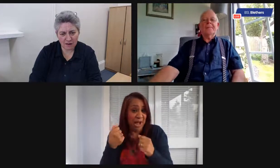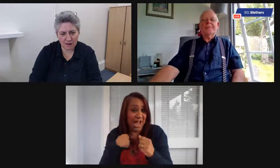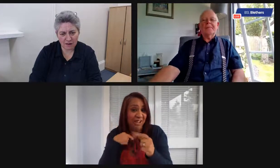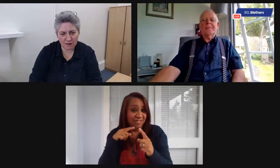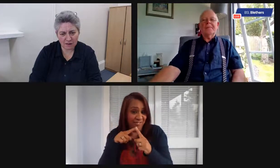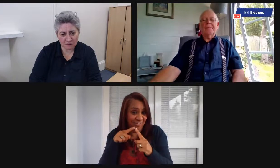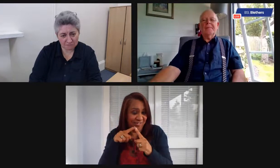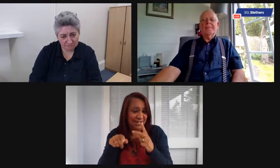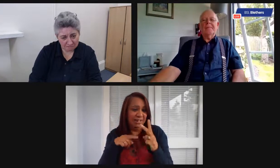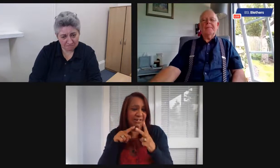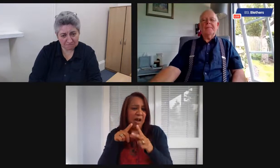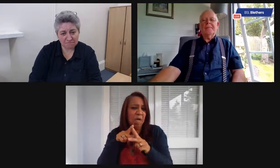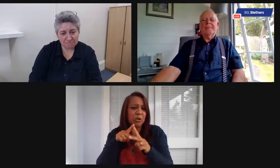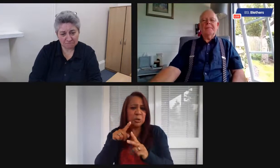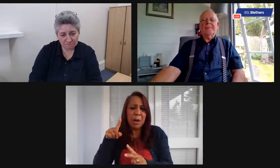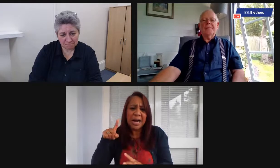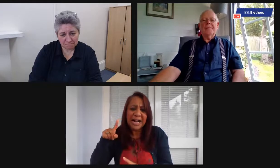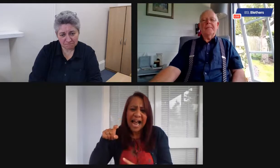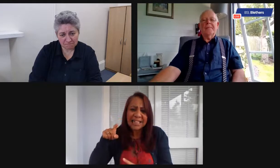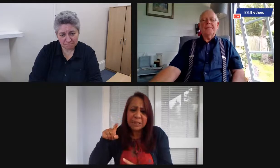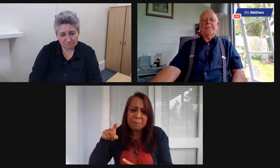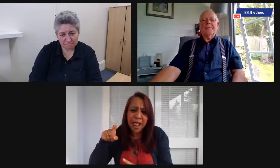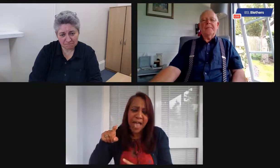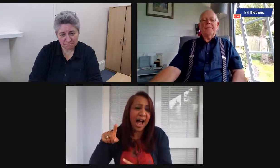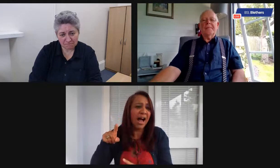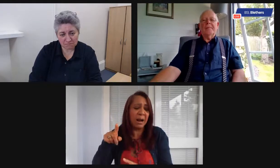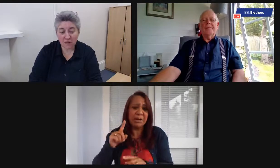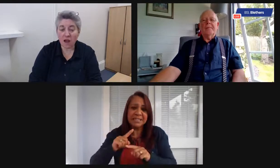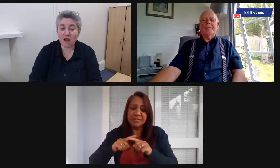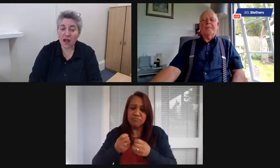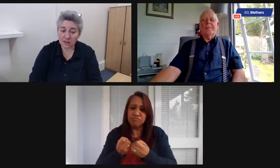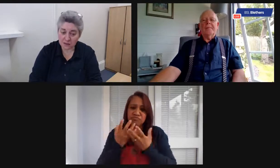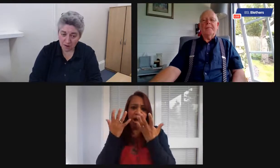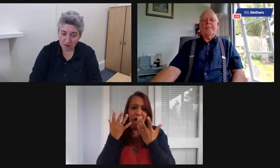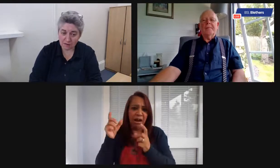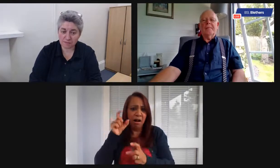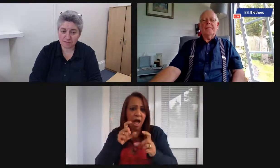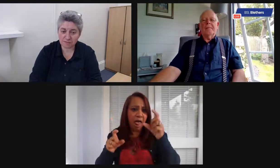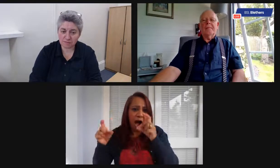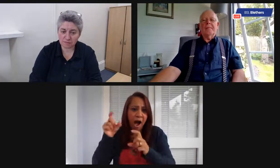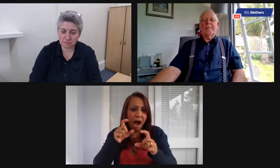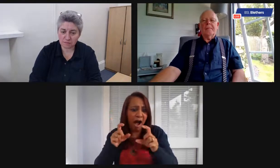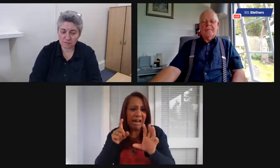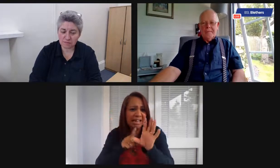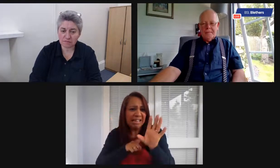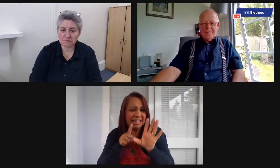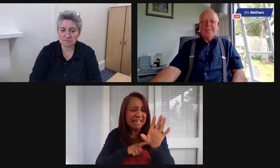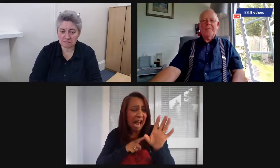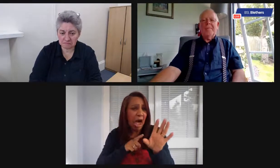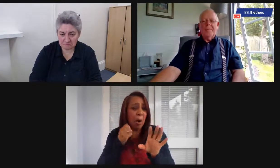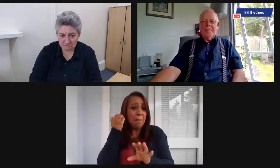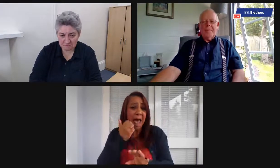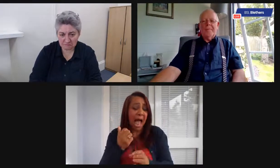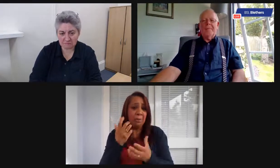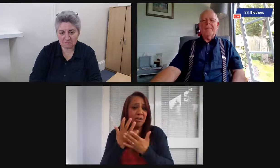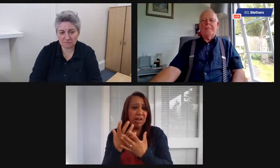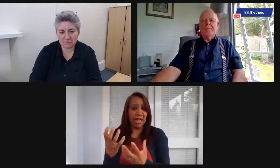I've got a photograph, and I saw this caterpillar with the most